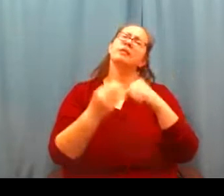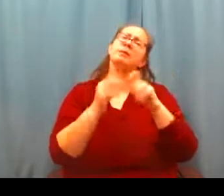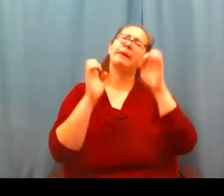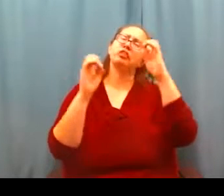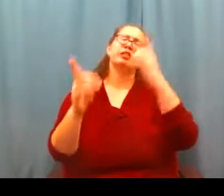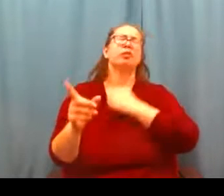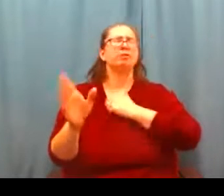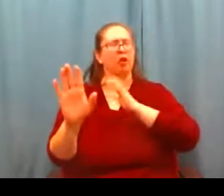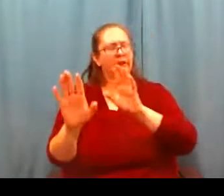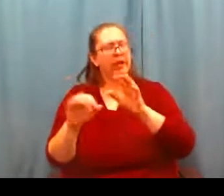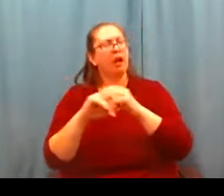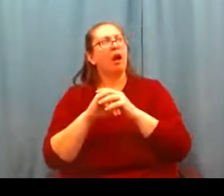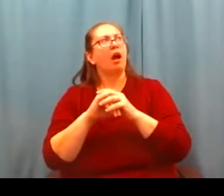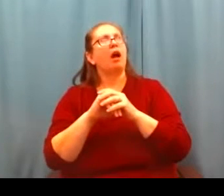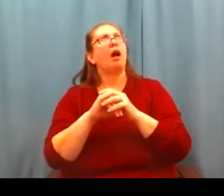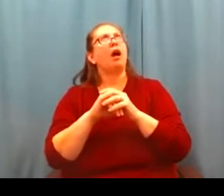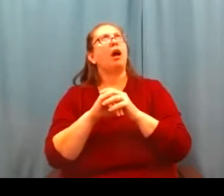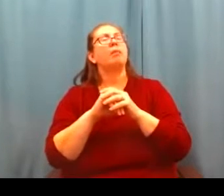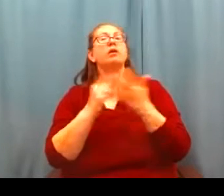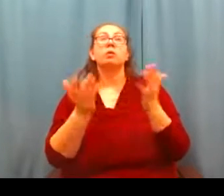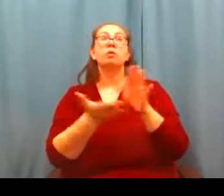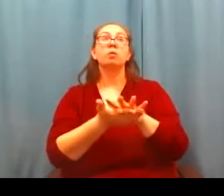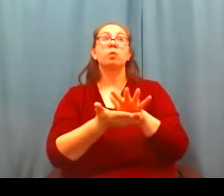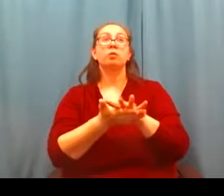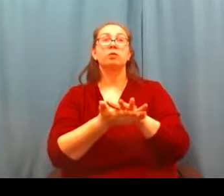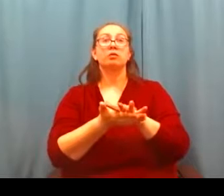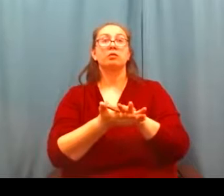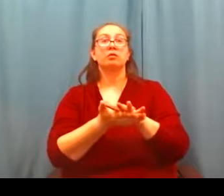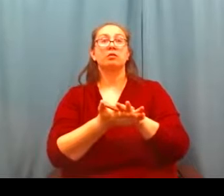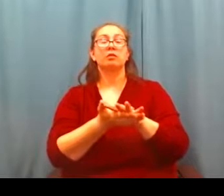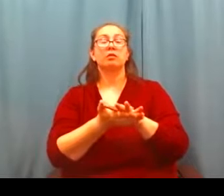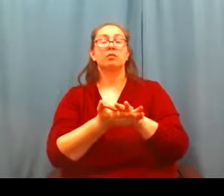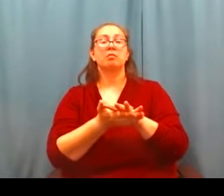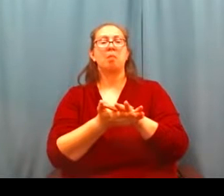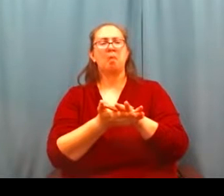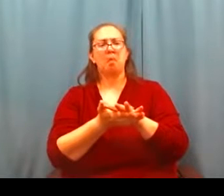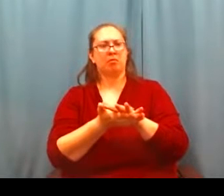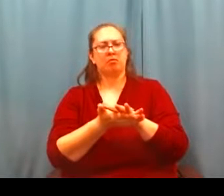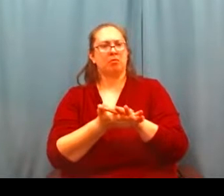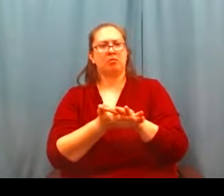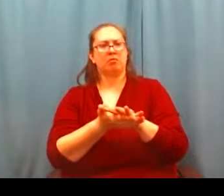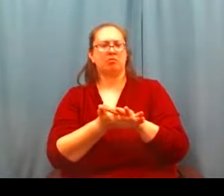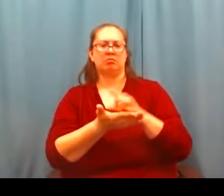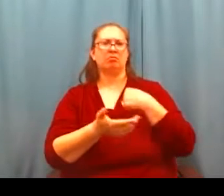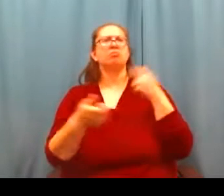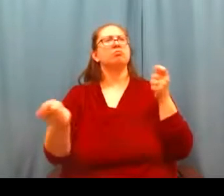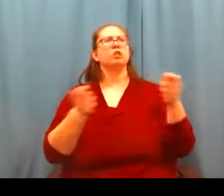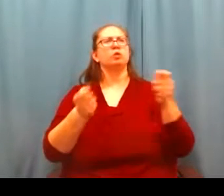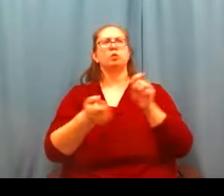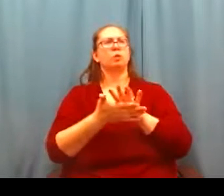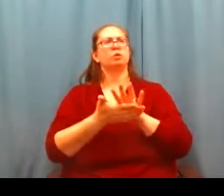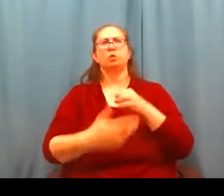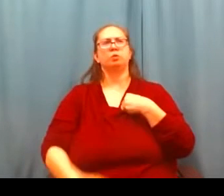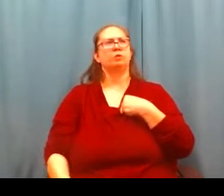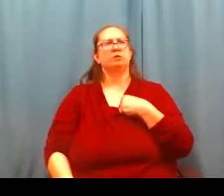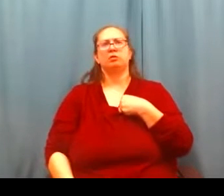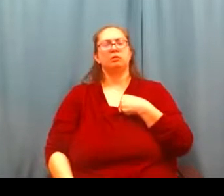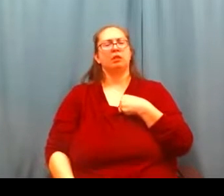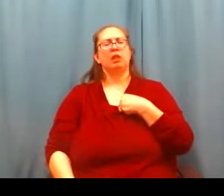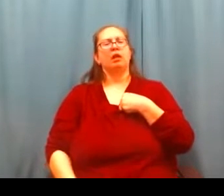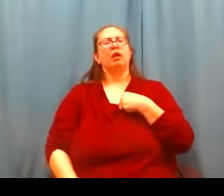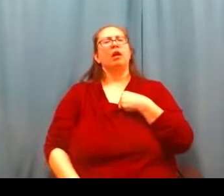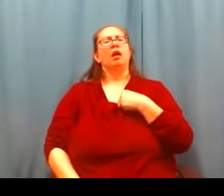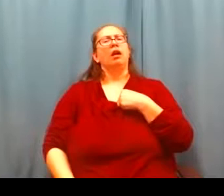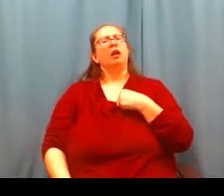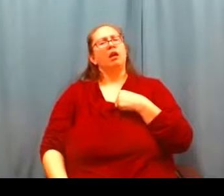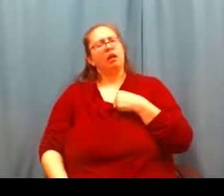sorry. So schools, we don't control schools, but the school, we do